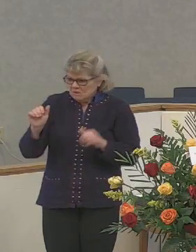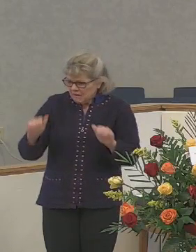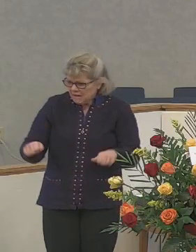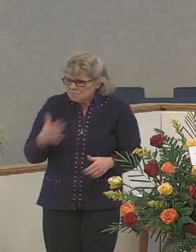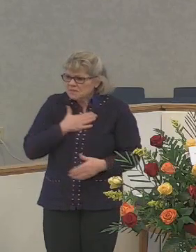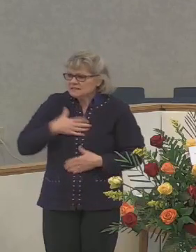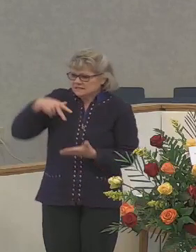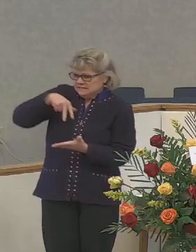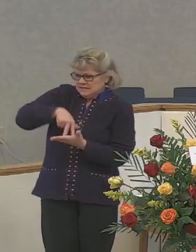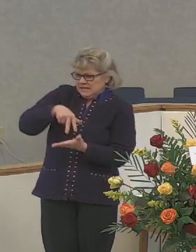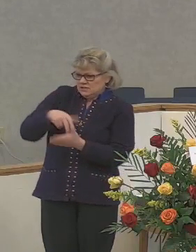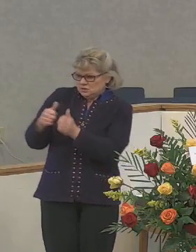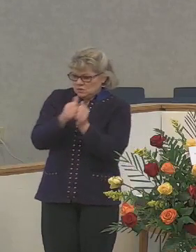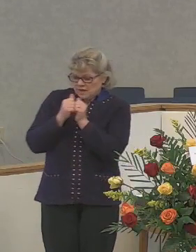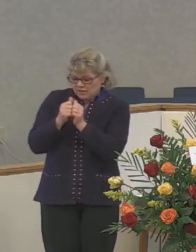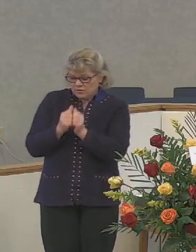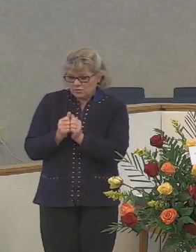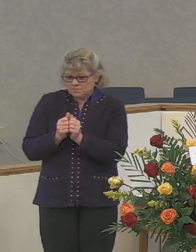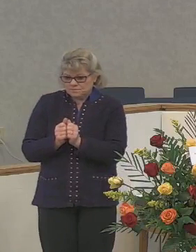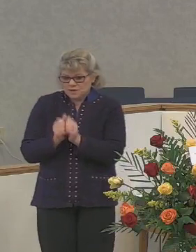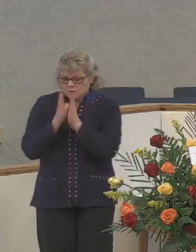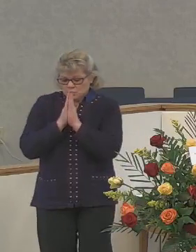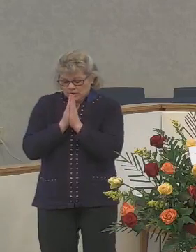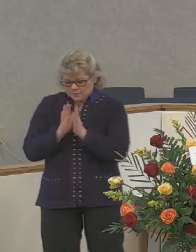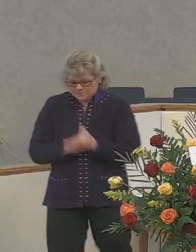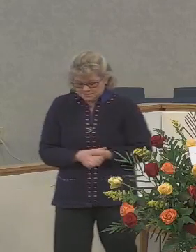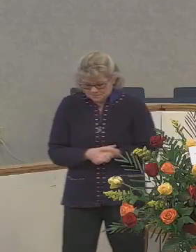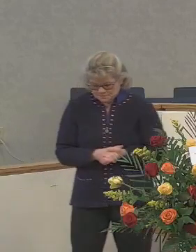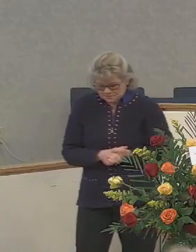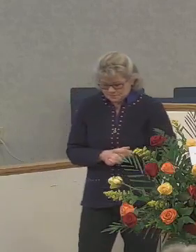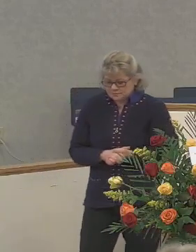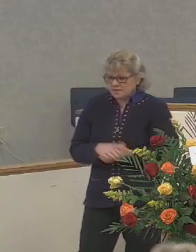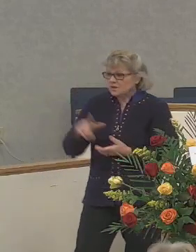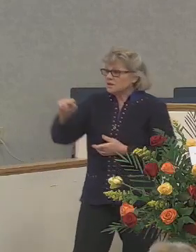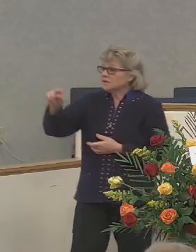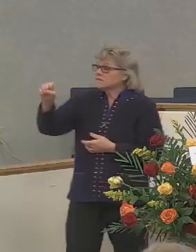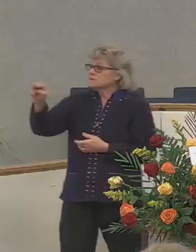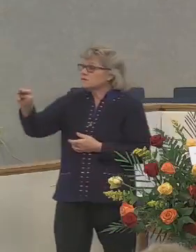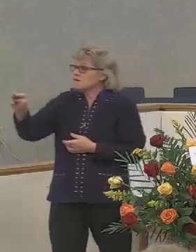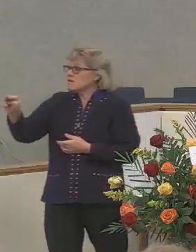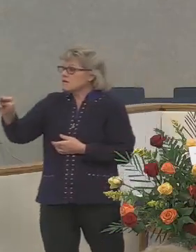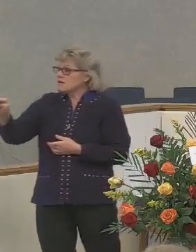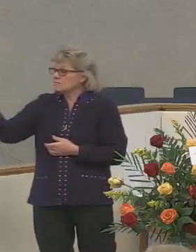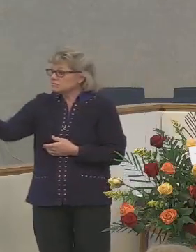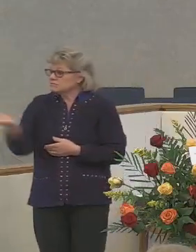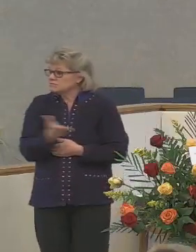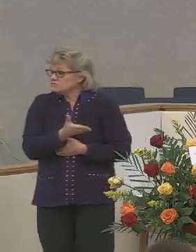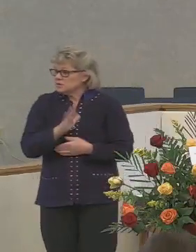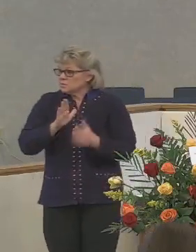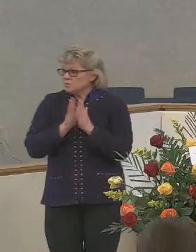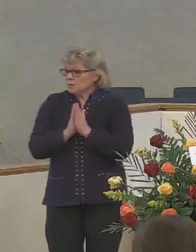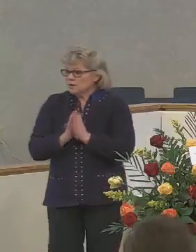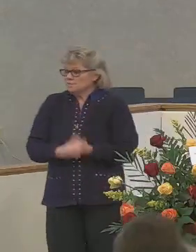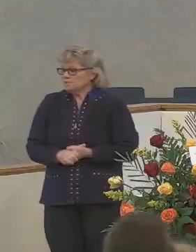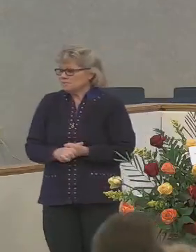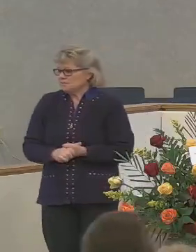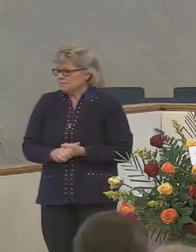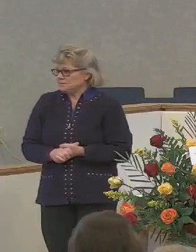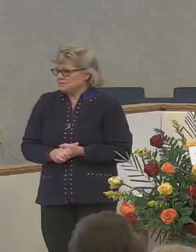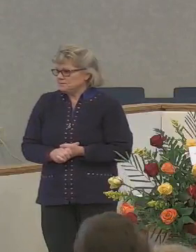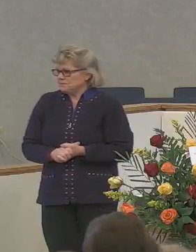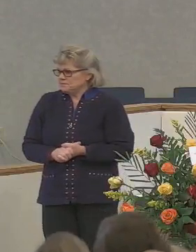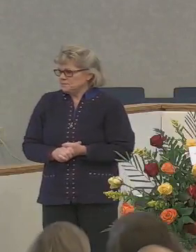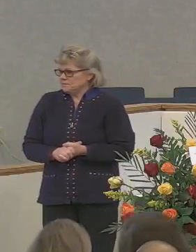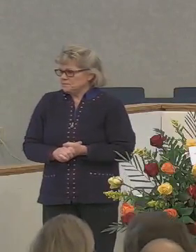would you mind standing together with me? We're going to open in prayer, and I'd ask Tom if he'd like to come and make ready to lead us in our congregational hymn here in just a